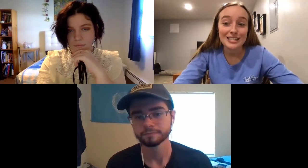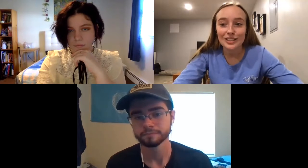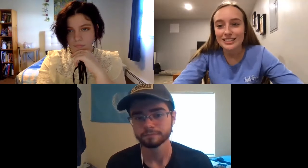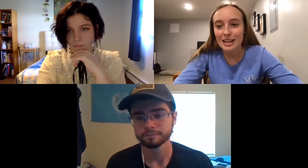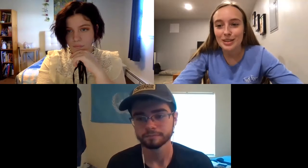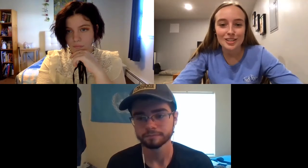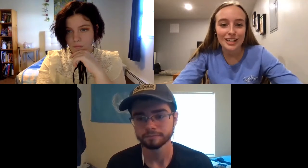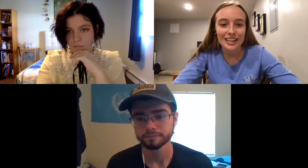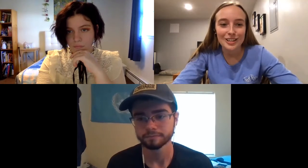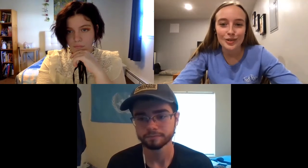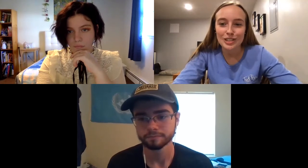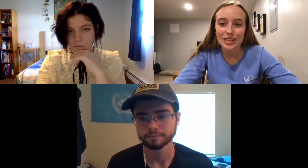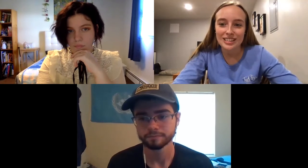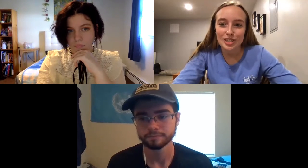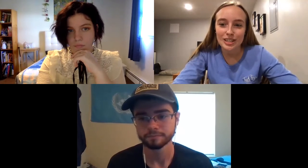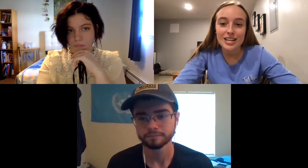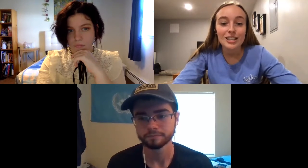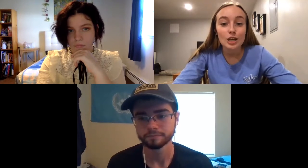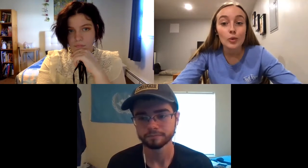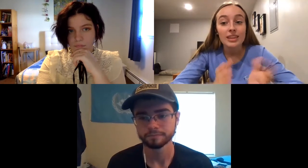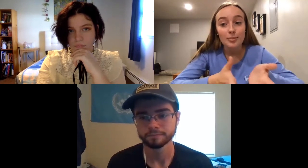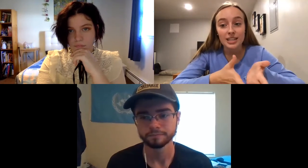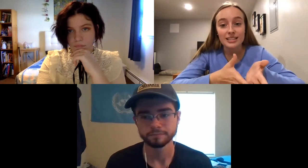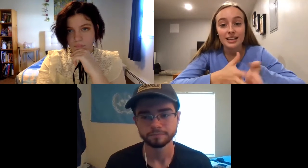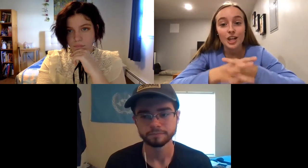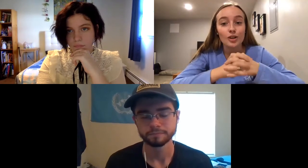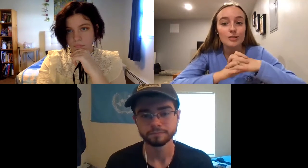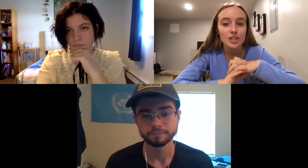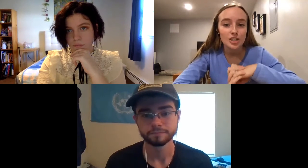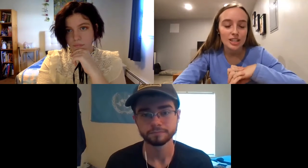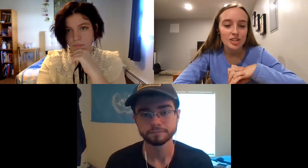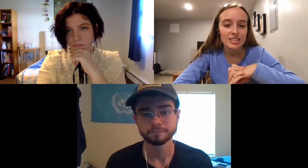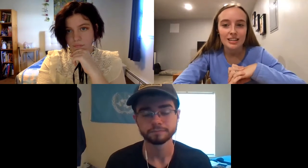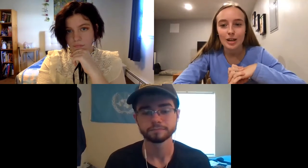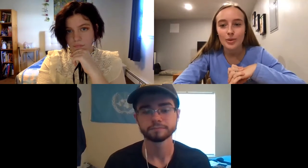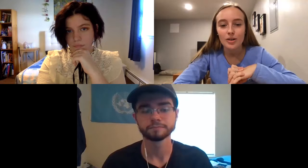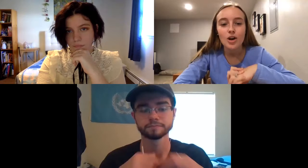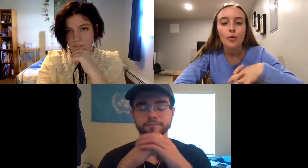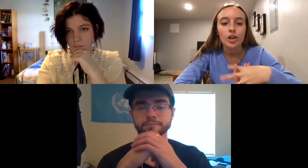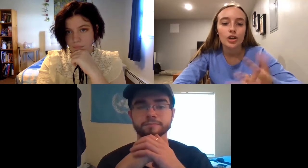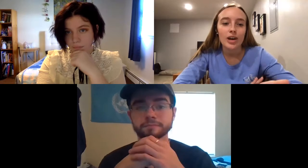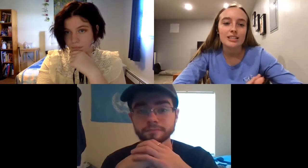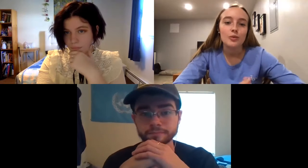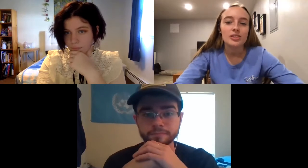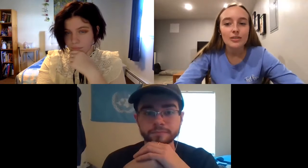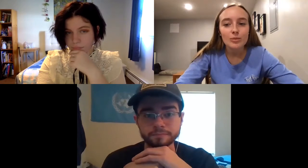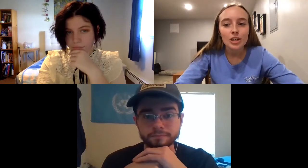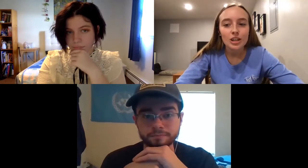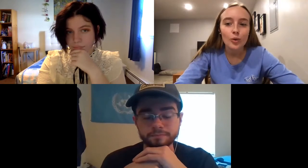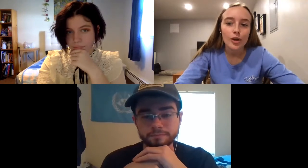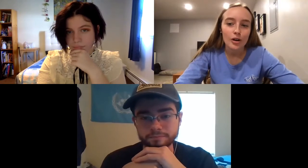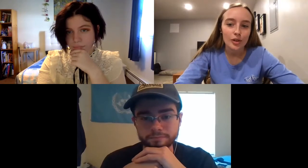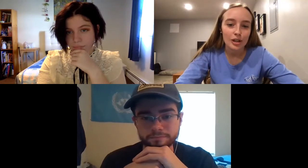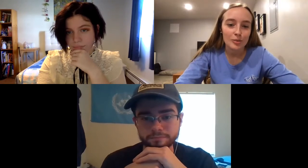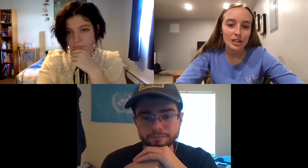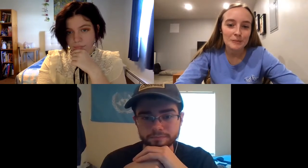it is not the same. It's not a direct translation. So with that being said, here are some suggestions to think about when you're interacting with the deaf community